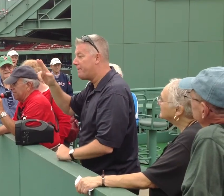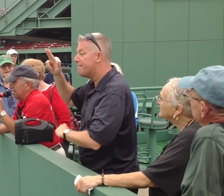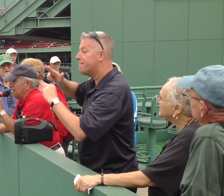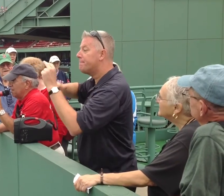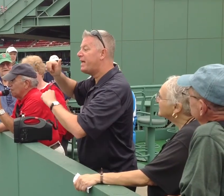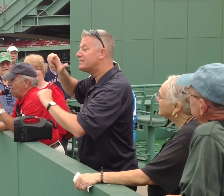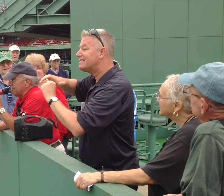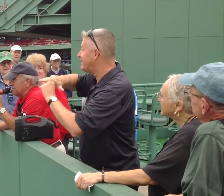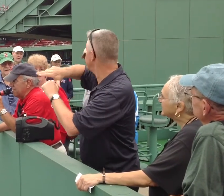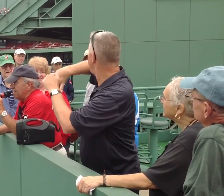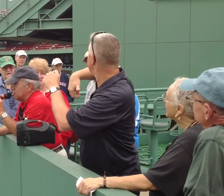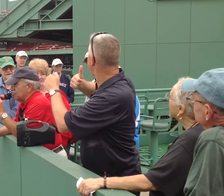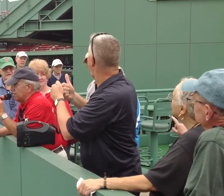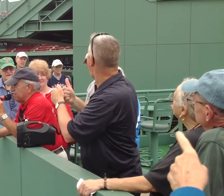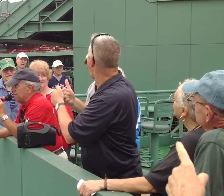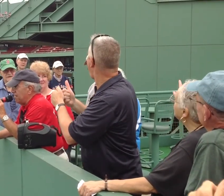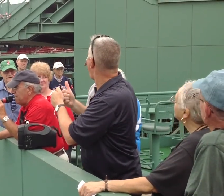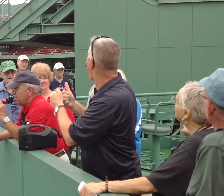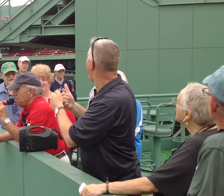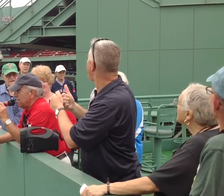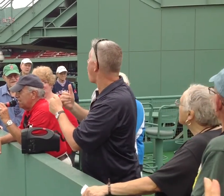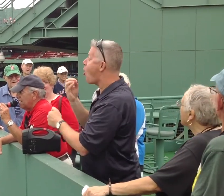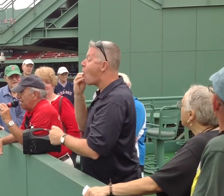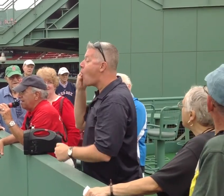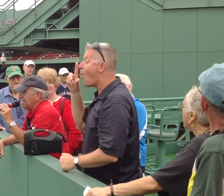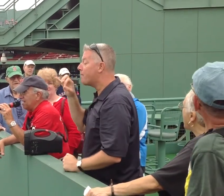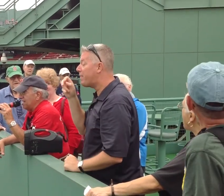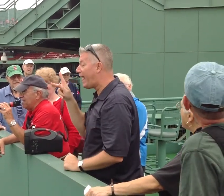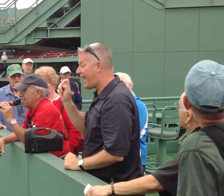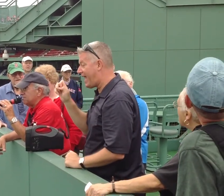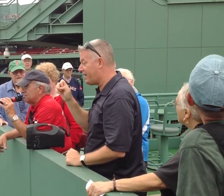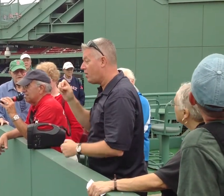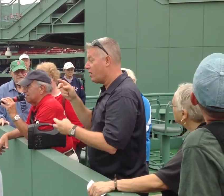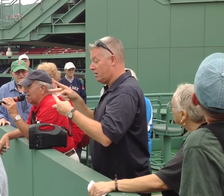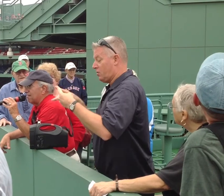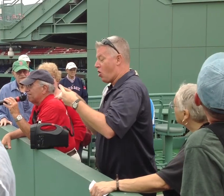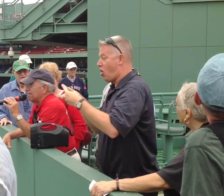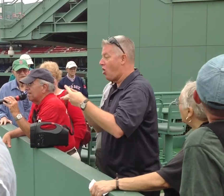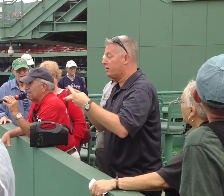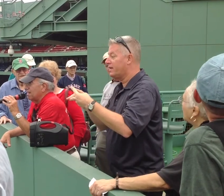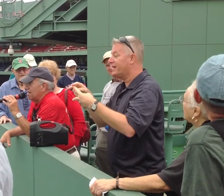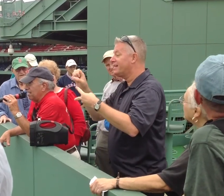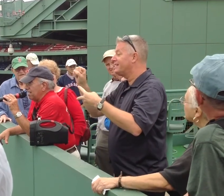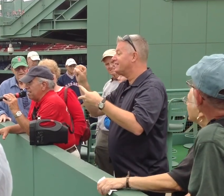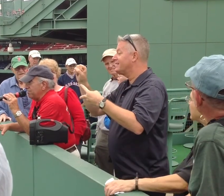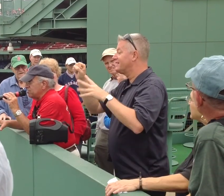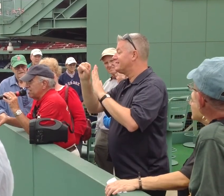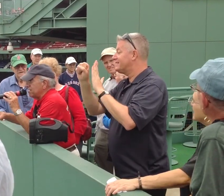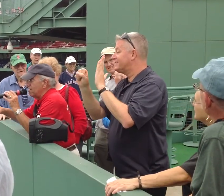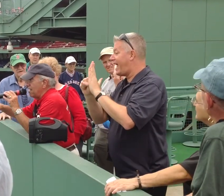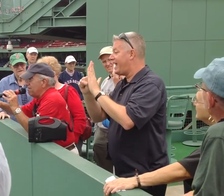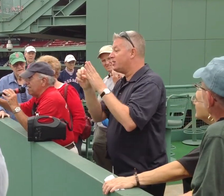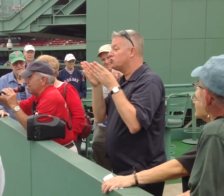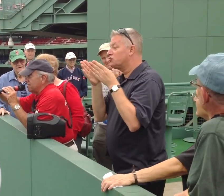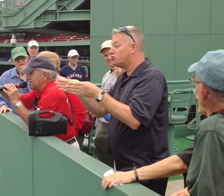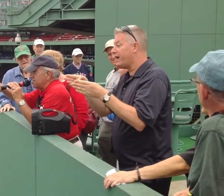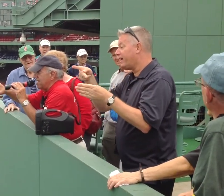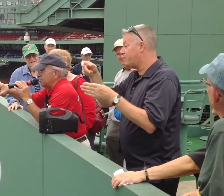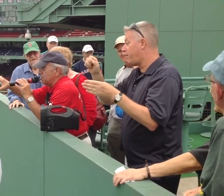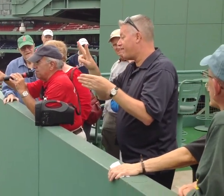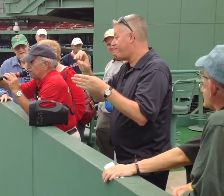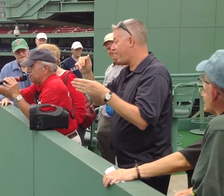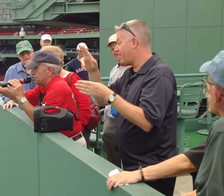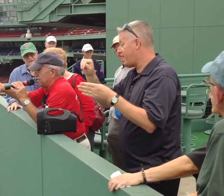plate, called the State Street Pavilion and the EMC Club. EMC Club is